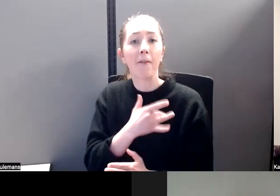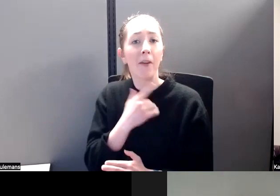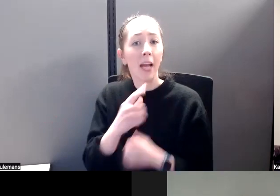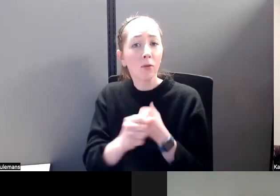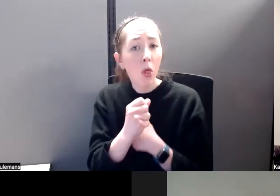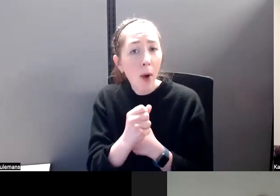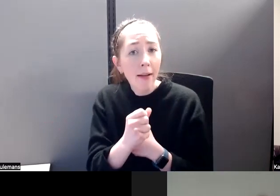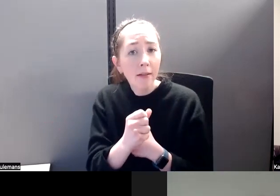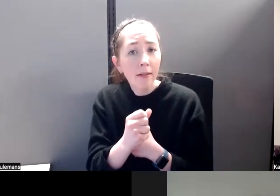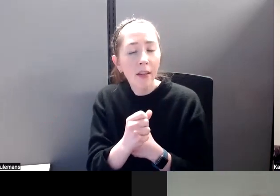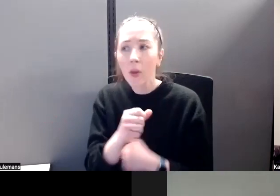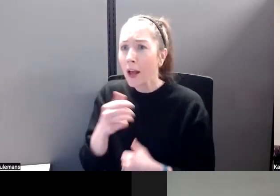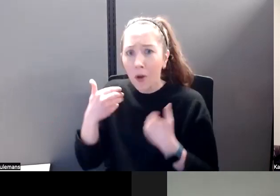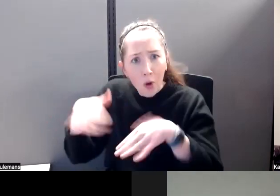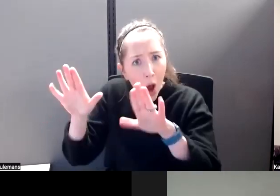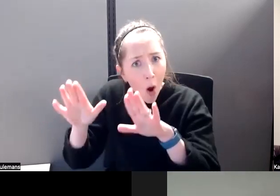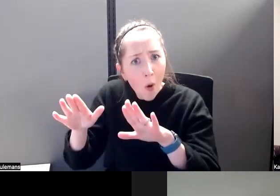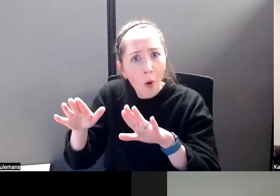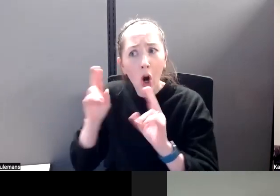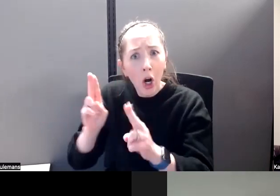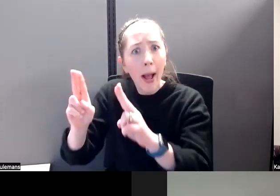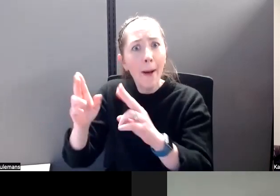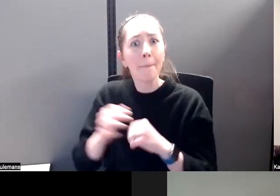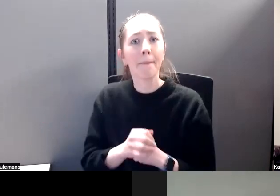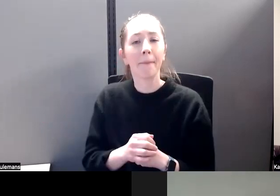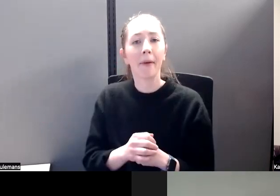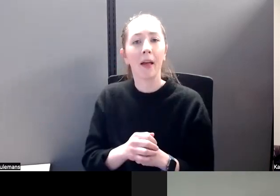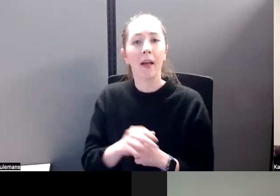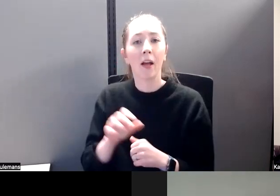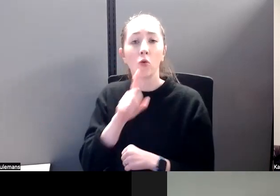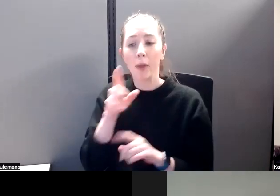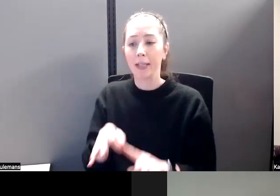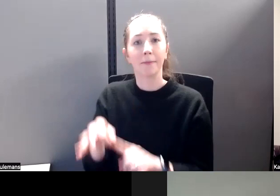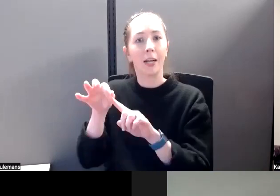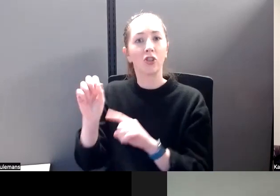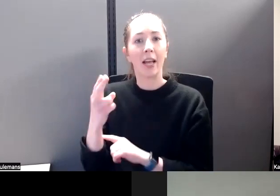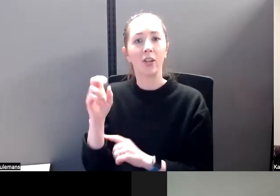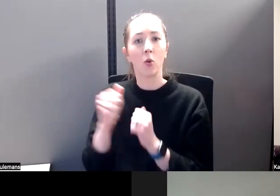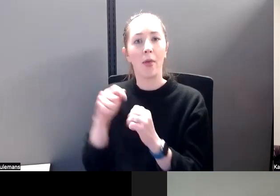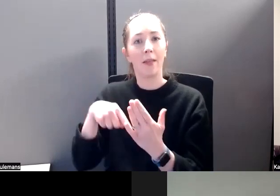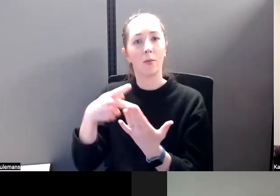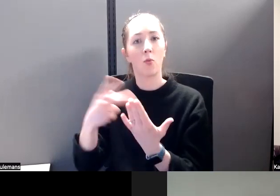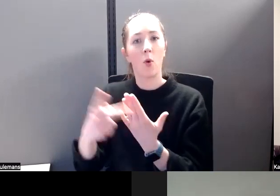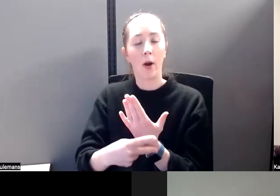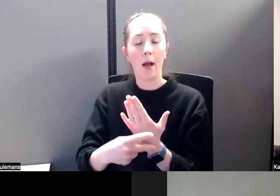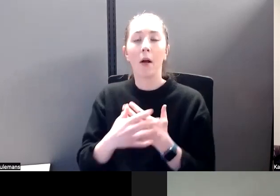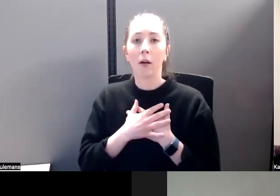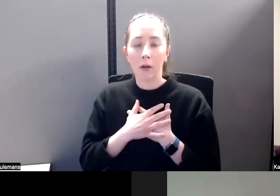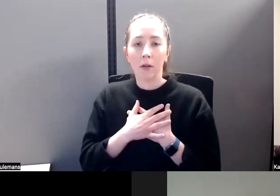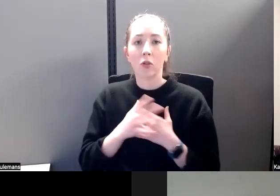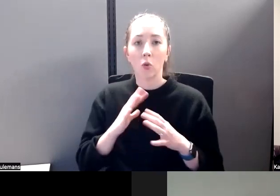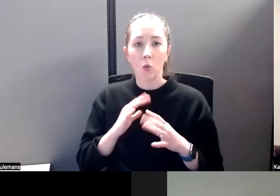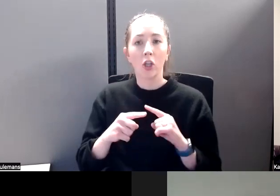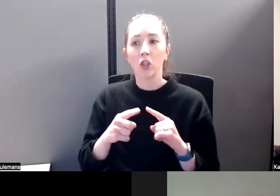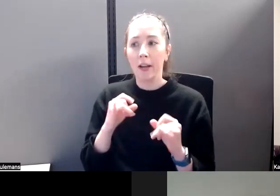If anything, they were like, no, go, hurry up. You know, Ashley, especially in, with this program. And so when I interviewed for it, she